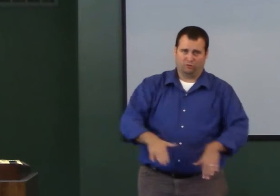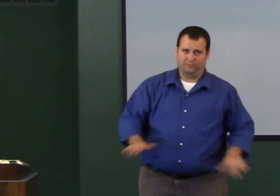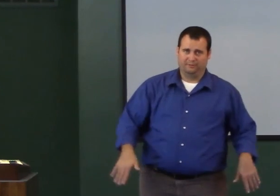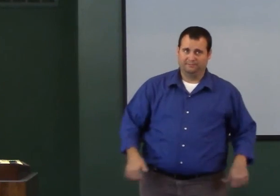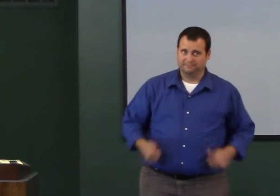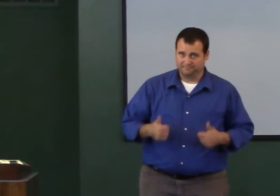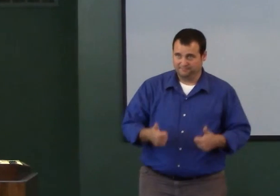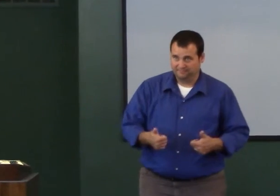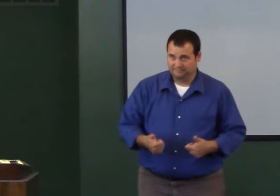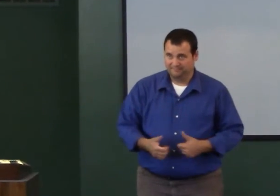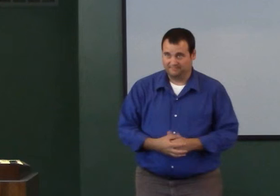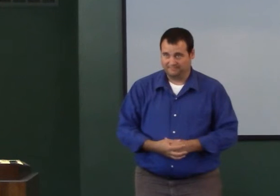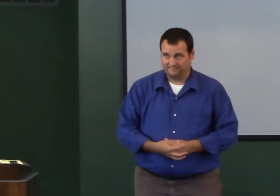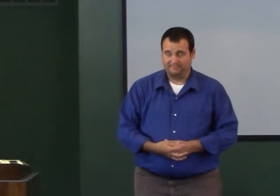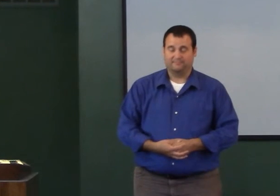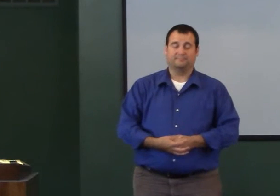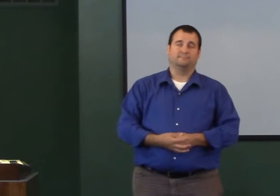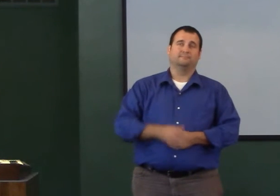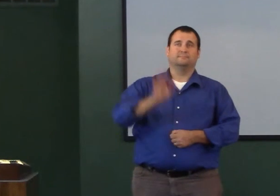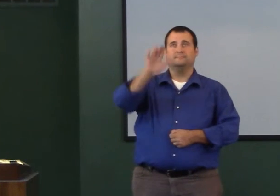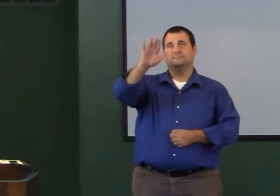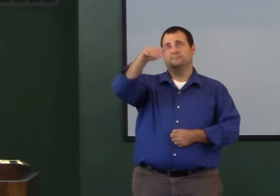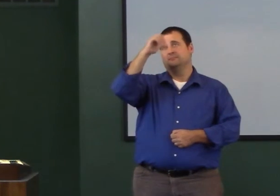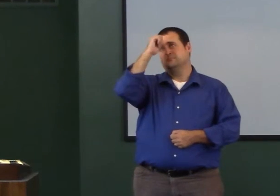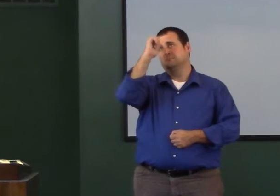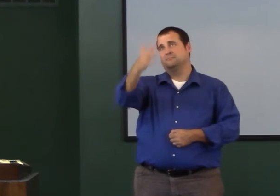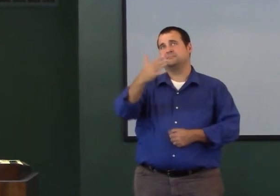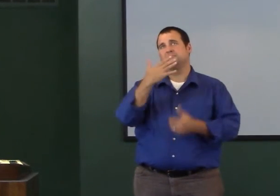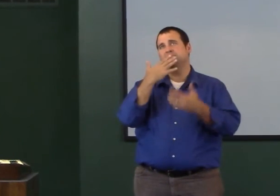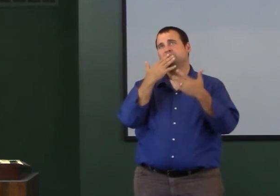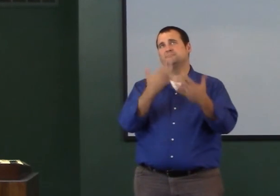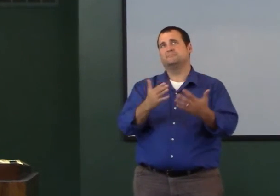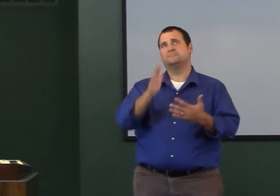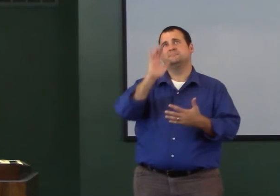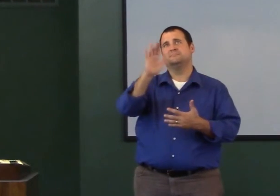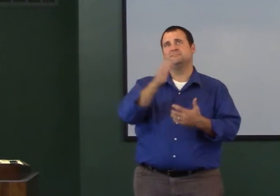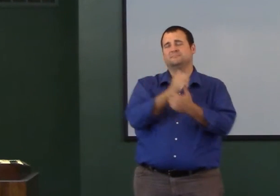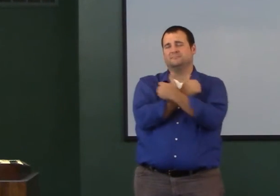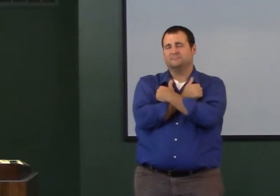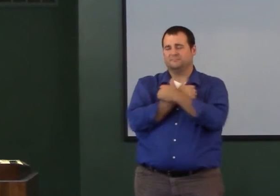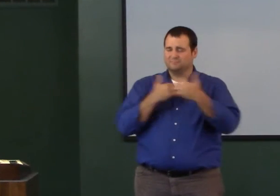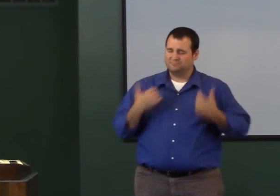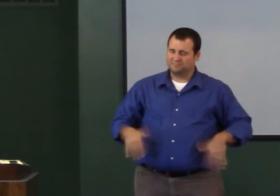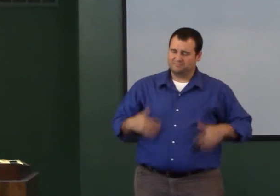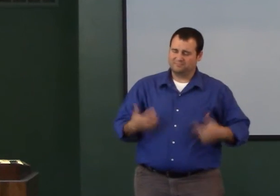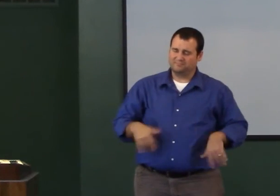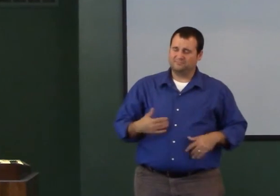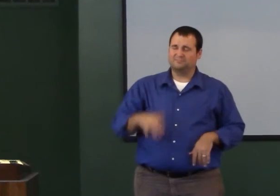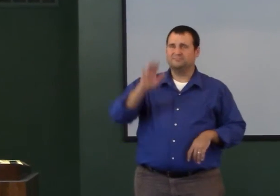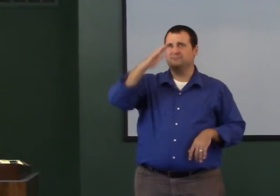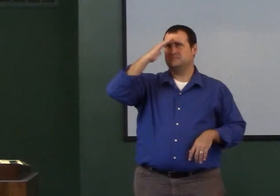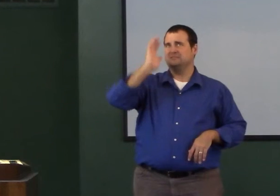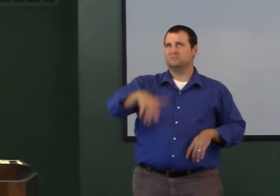I protect your children. Hey, Heavenly Father, thank you so much for your love.